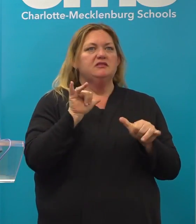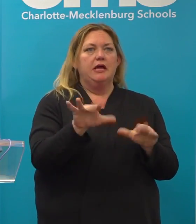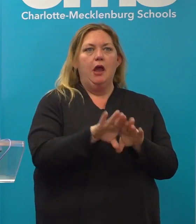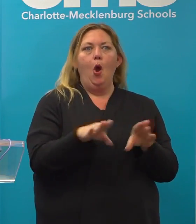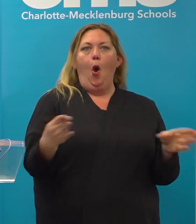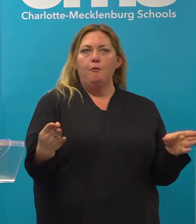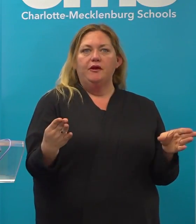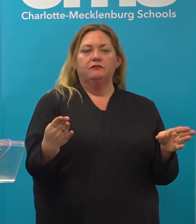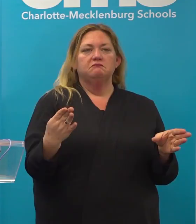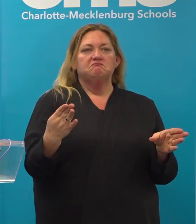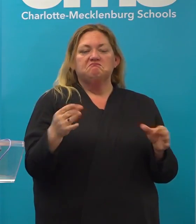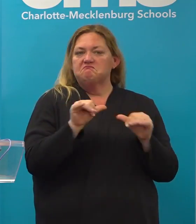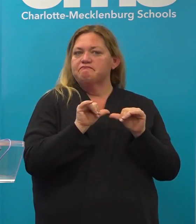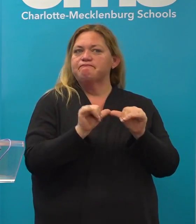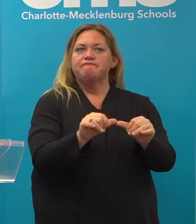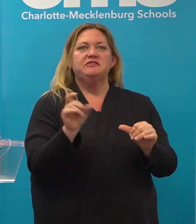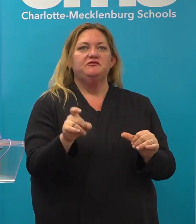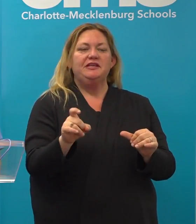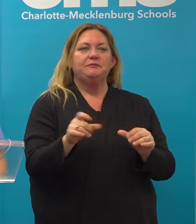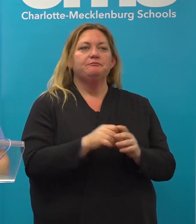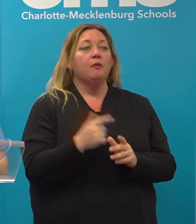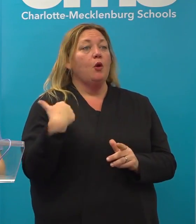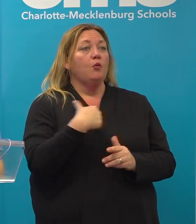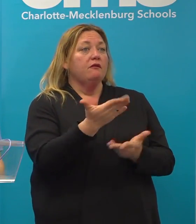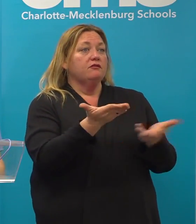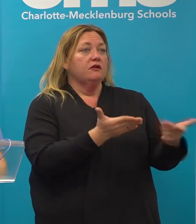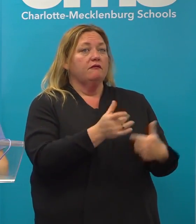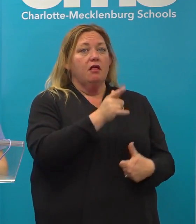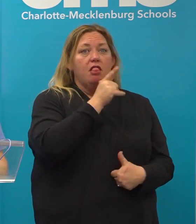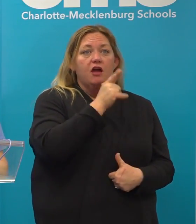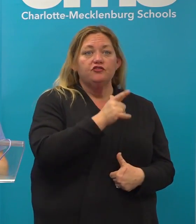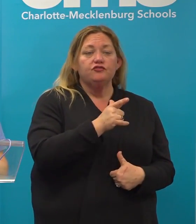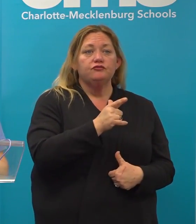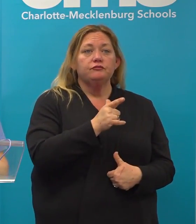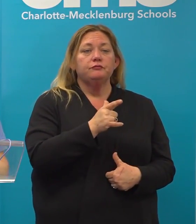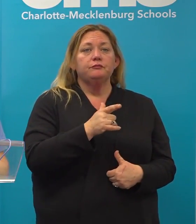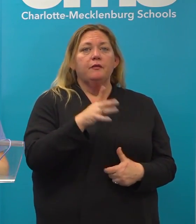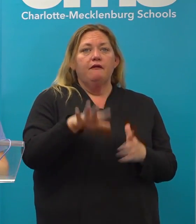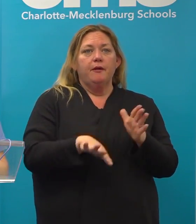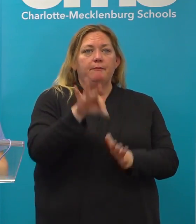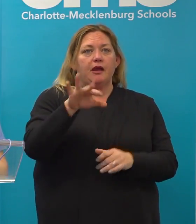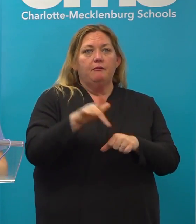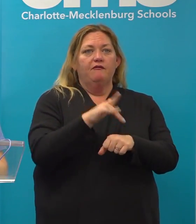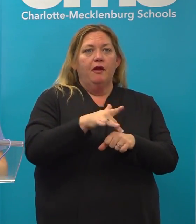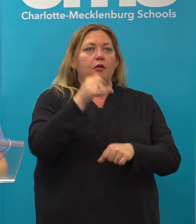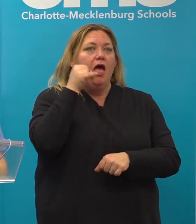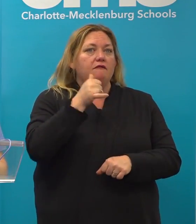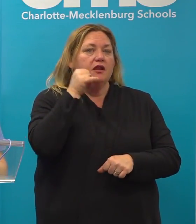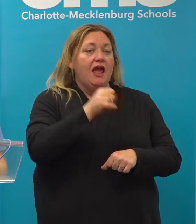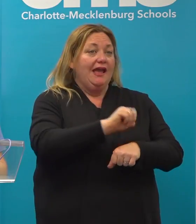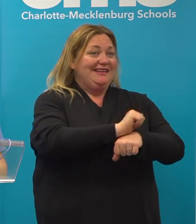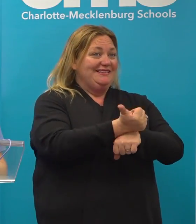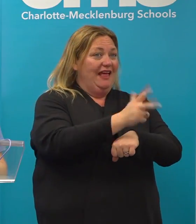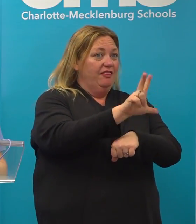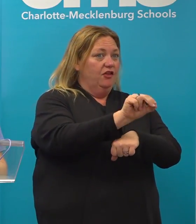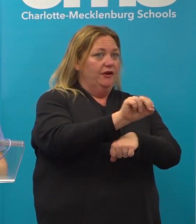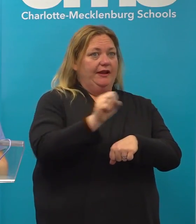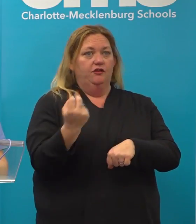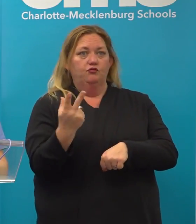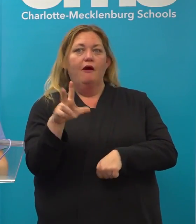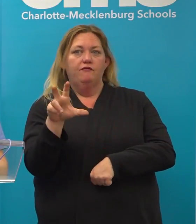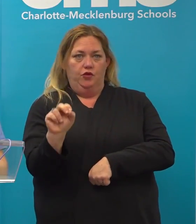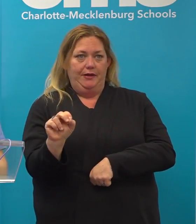as long as they're needed. We are serving lunch and have this pickup available every day from 10:30 to